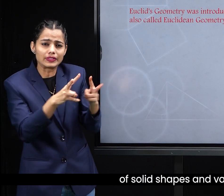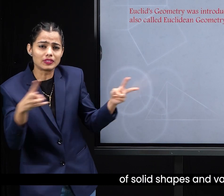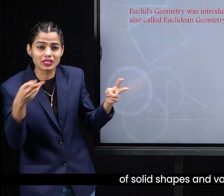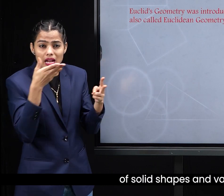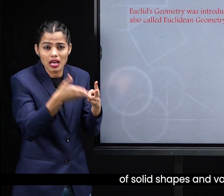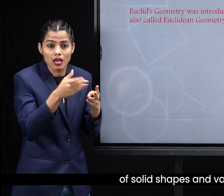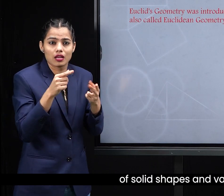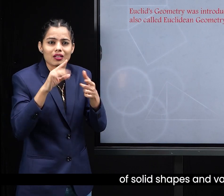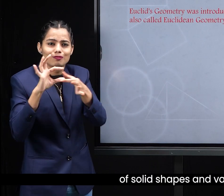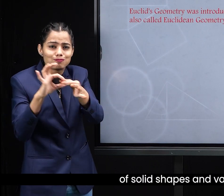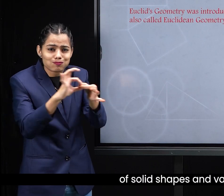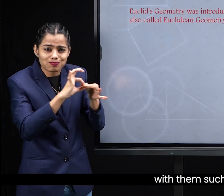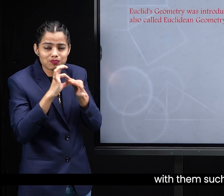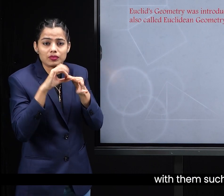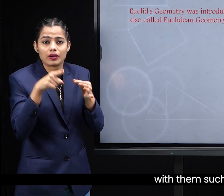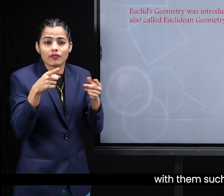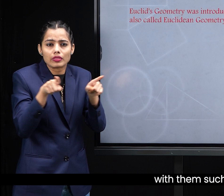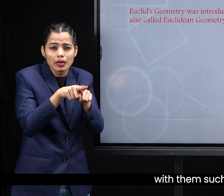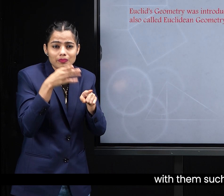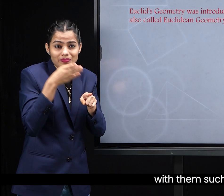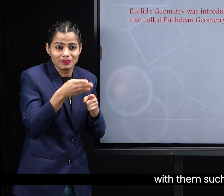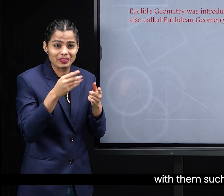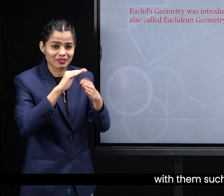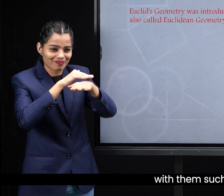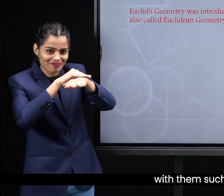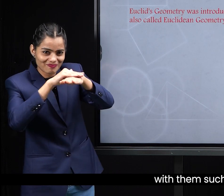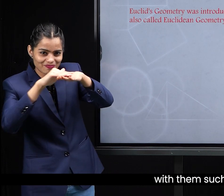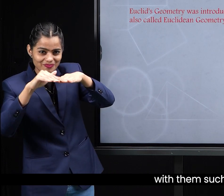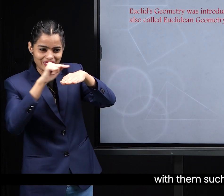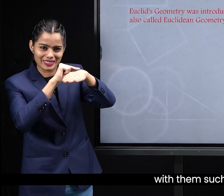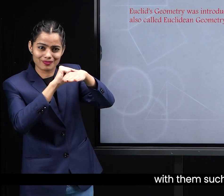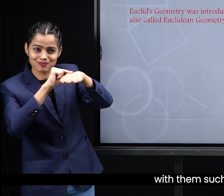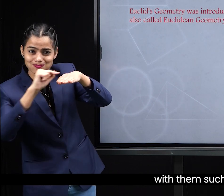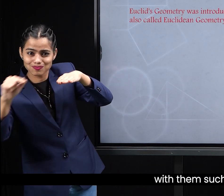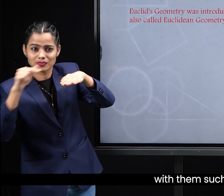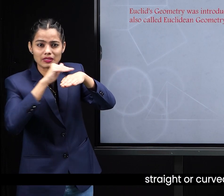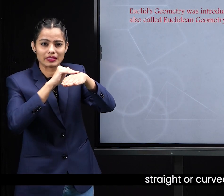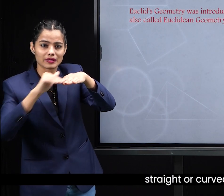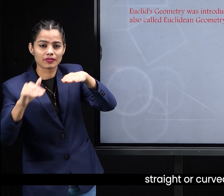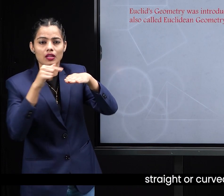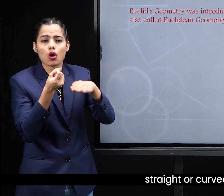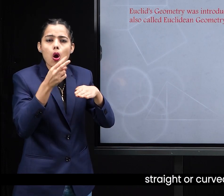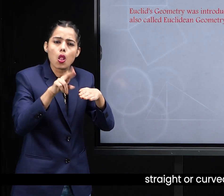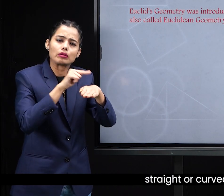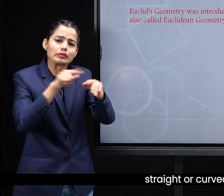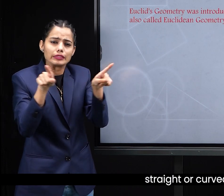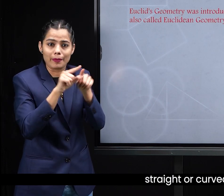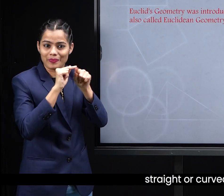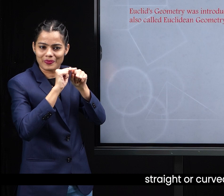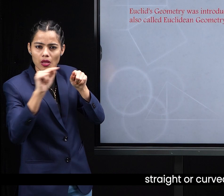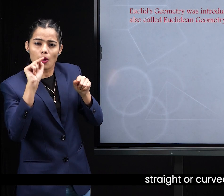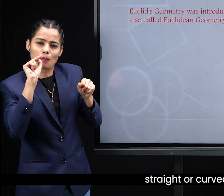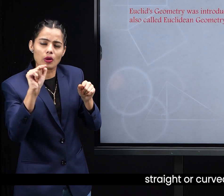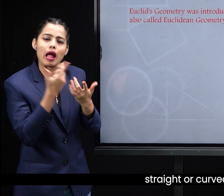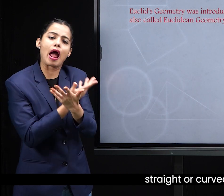and various terms associated with them such as the surface, straight or curved